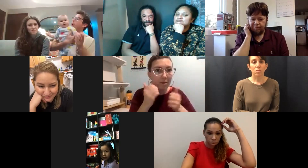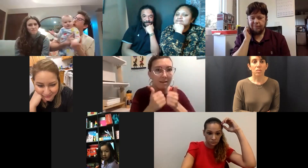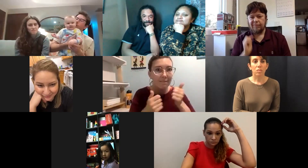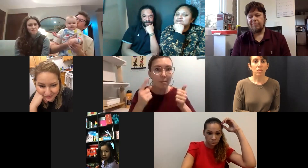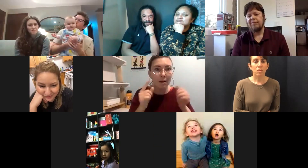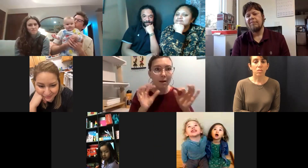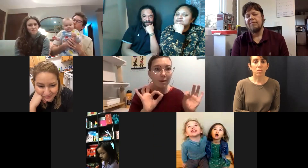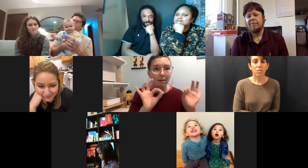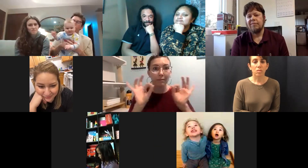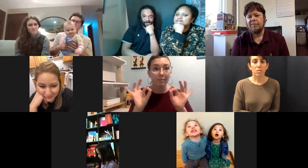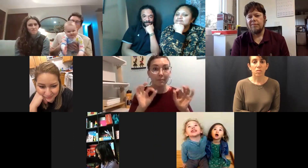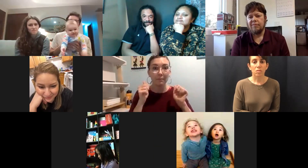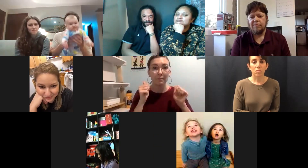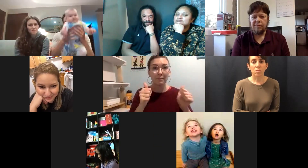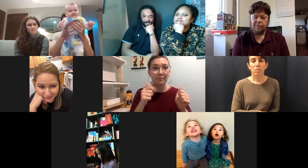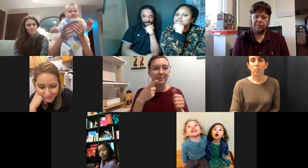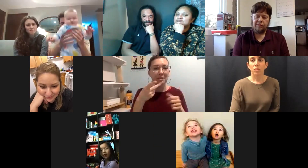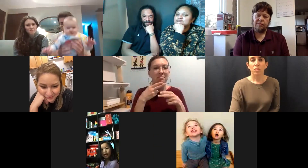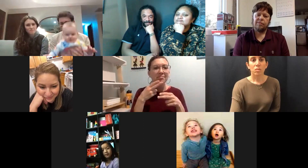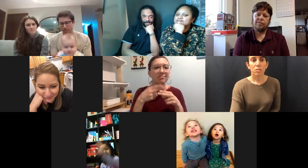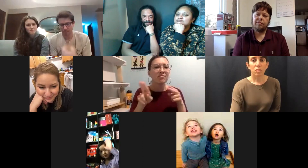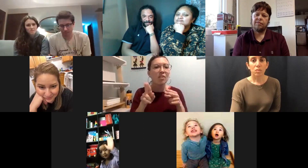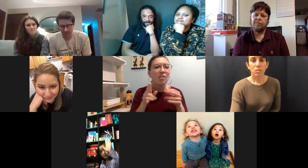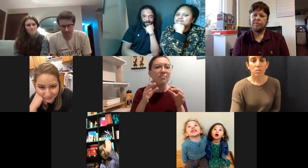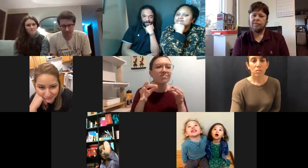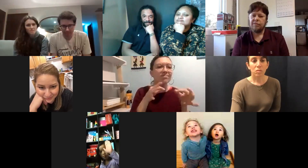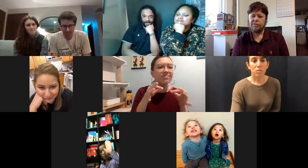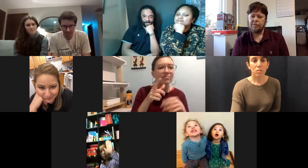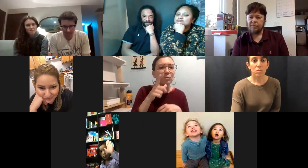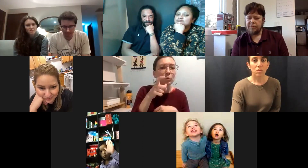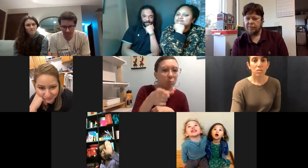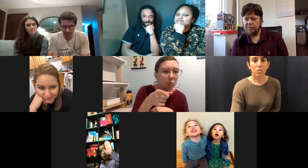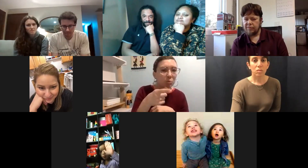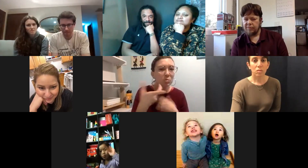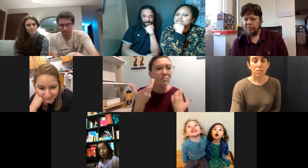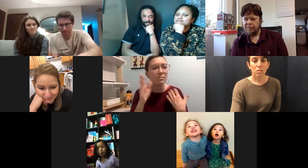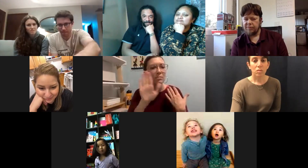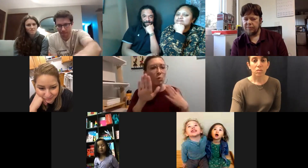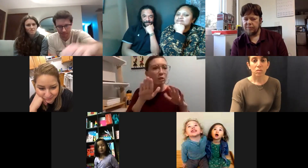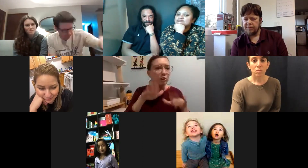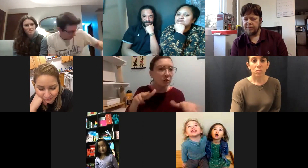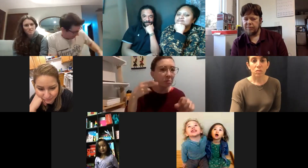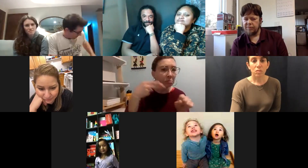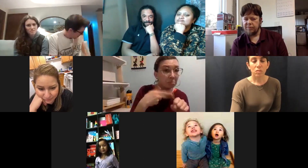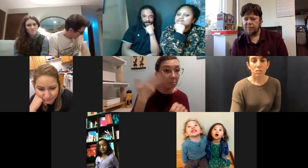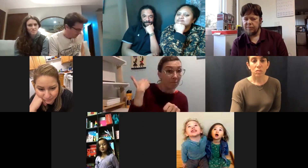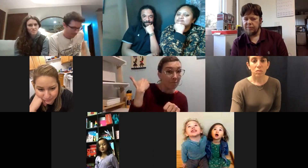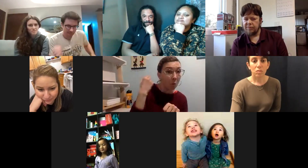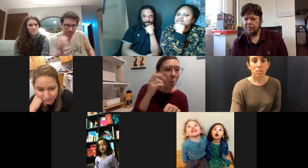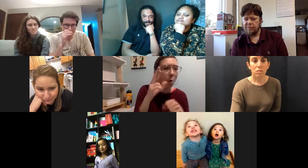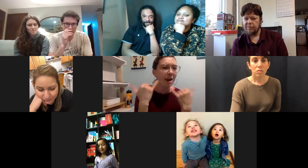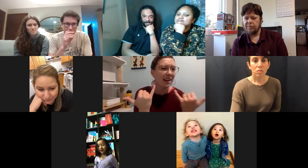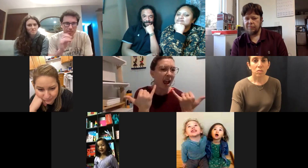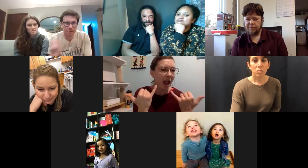moment. Hi, everybody. So I want to make sure we're all set. So if you could just briefly explain who you